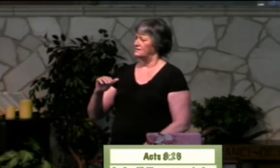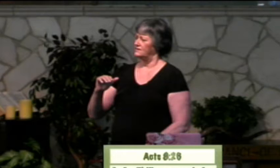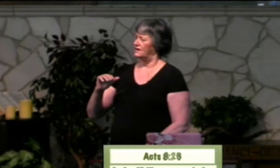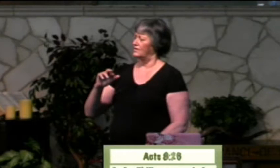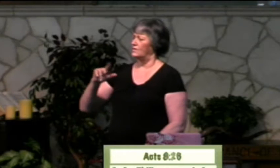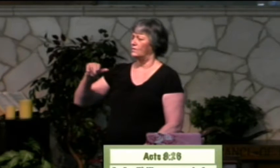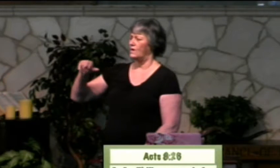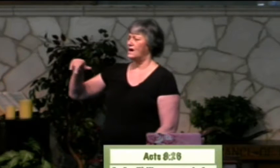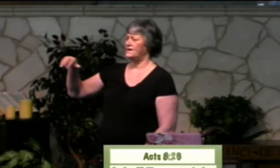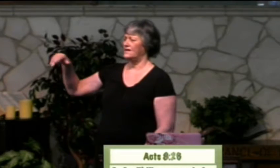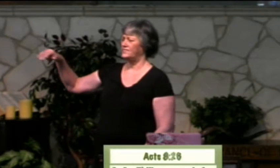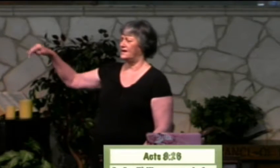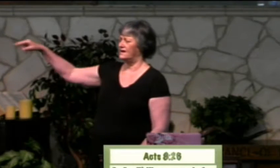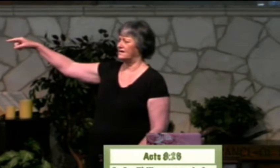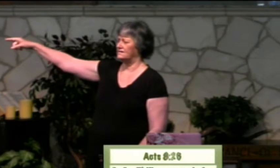know, walk out there